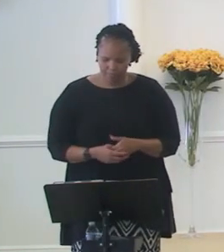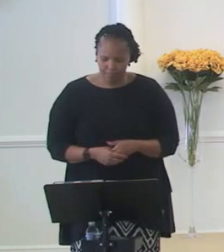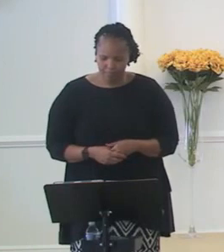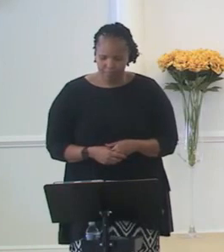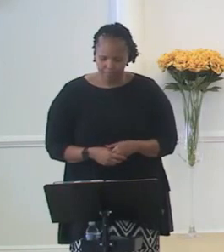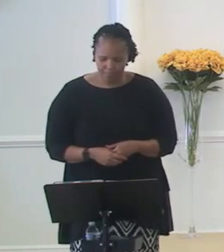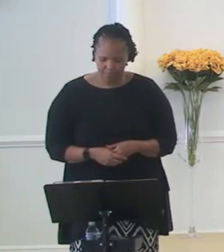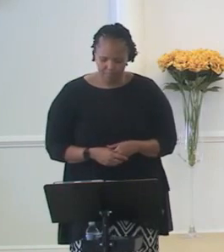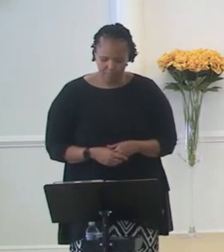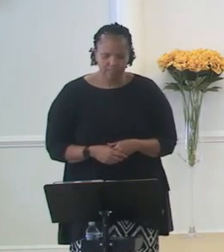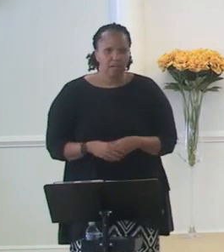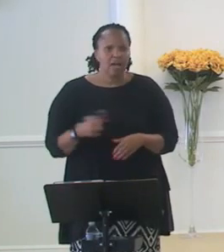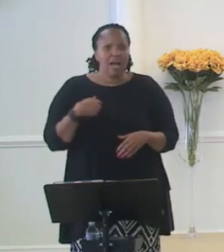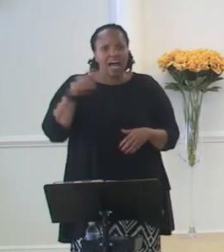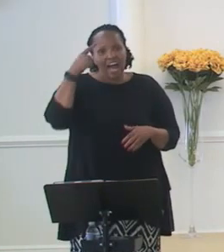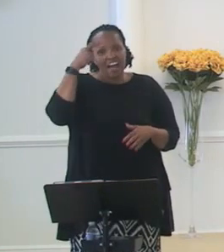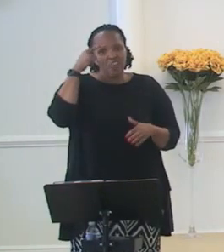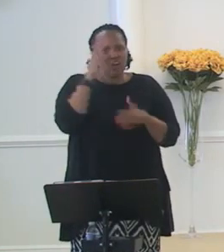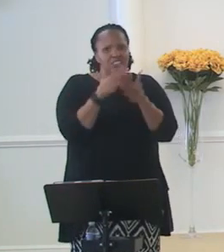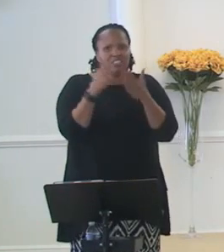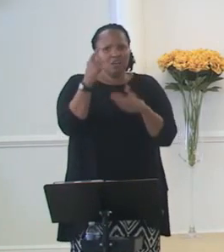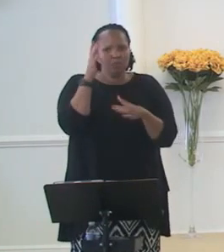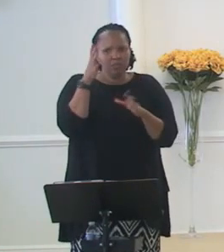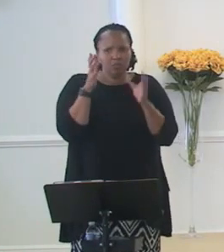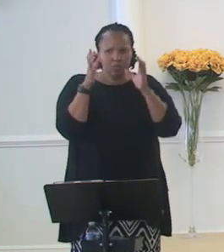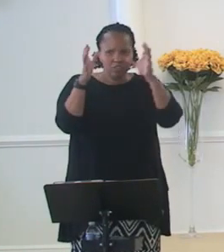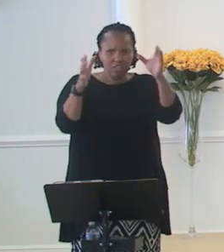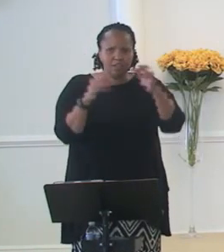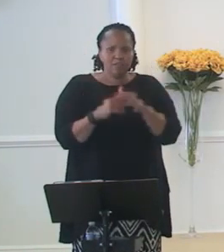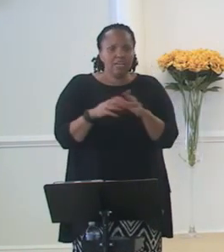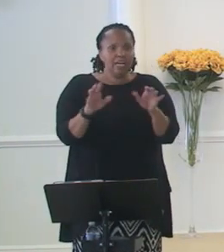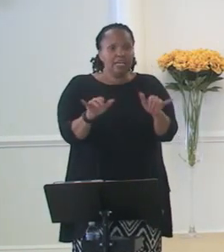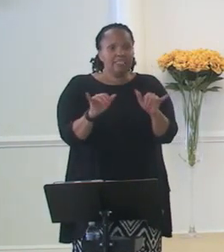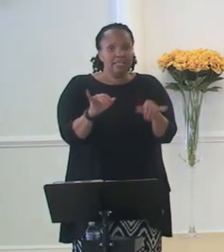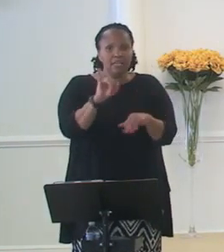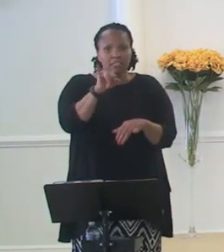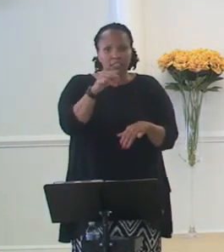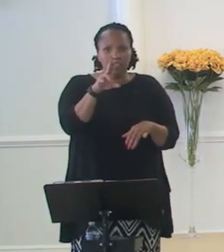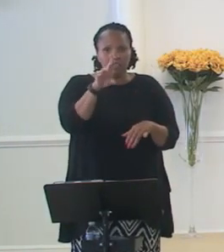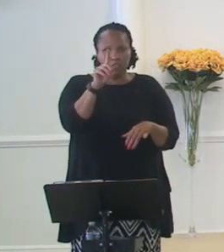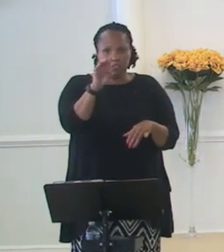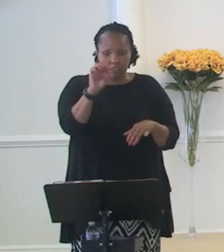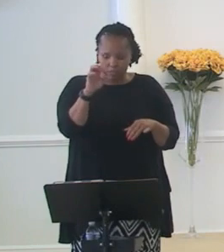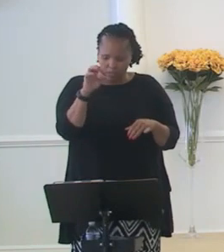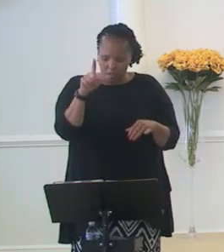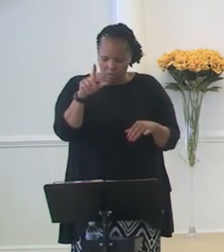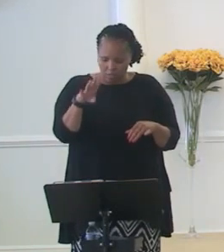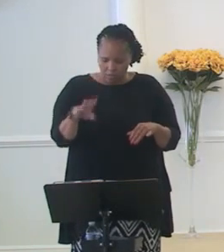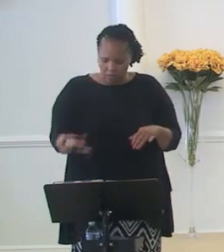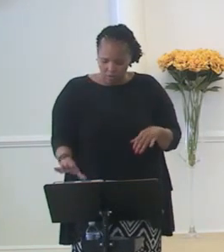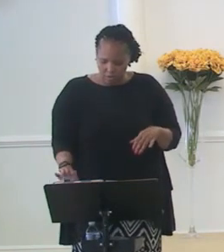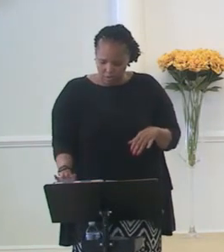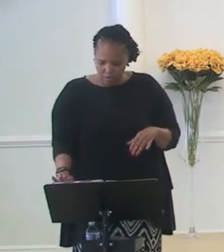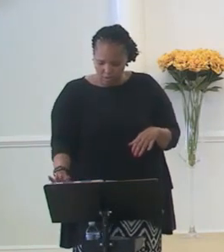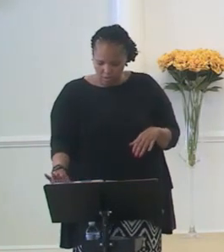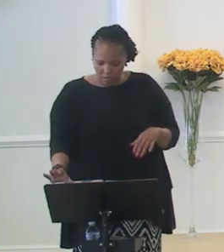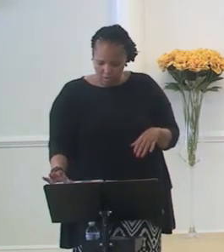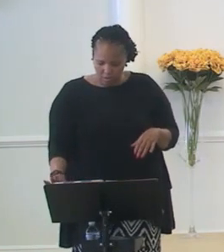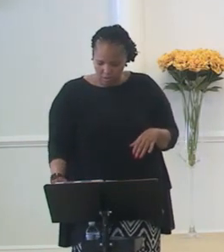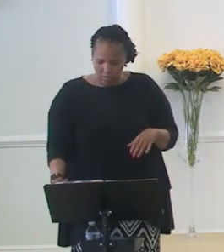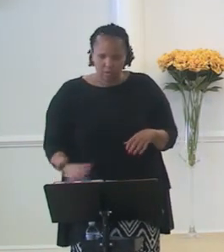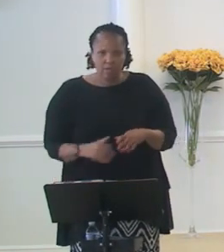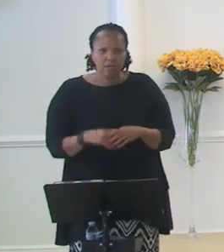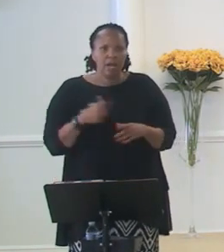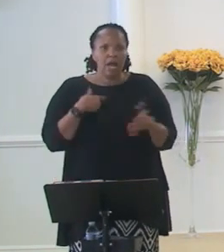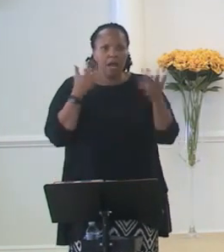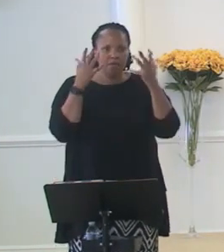I thought somebody was shot on that. Okay, maybe you're shot on this. Stay in Jude. Verse 24, maybe this will help you. Maybe this will help you because